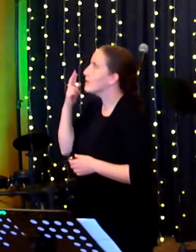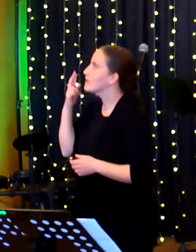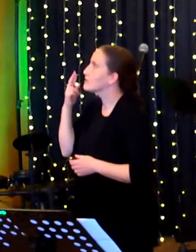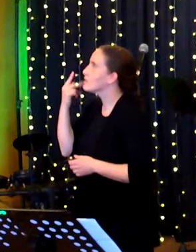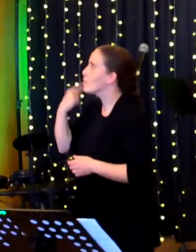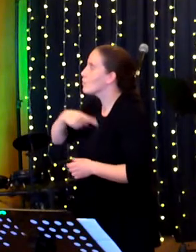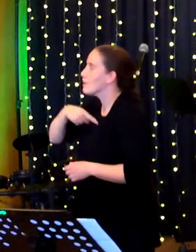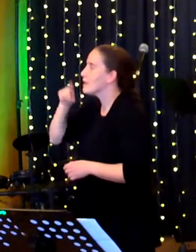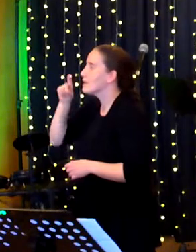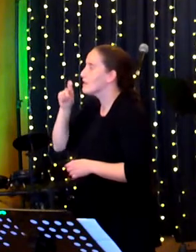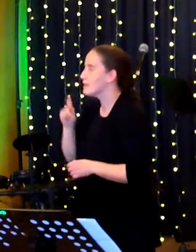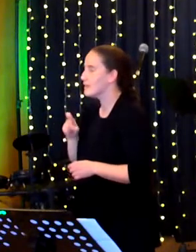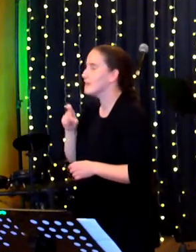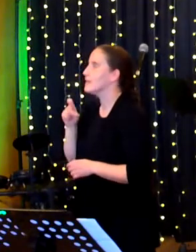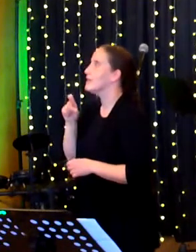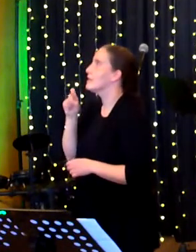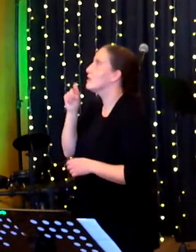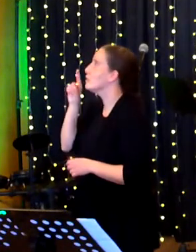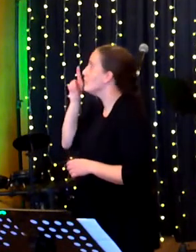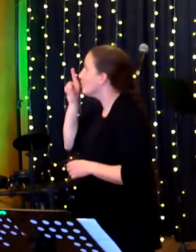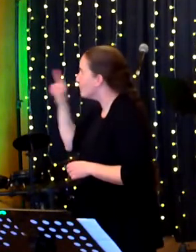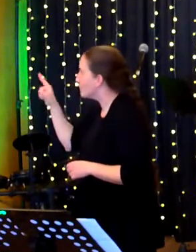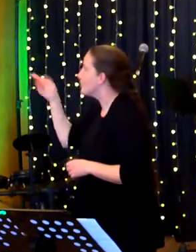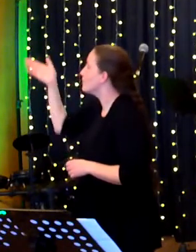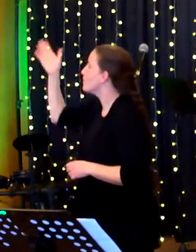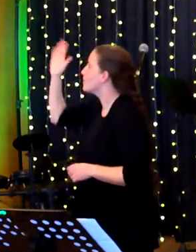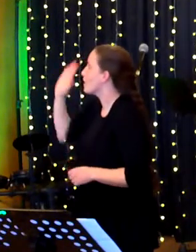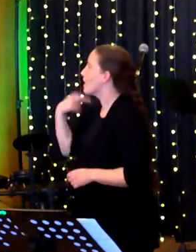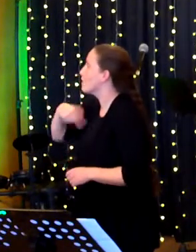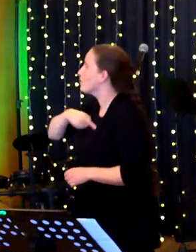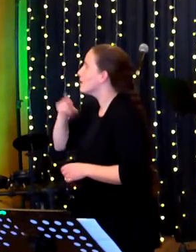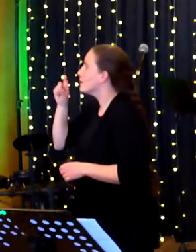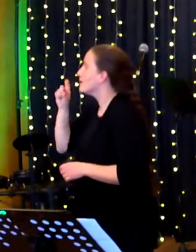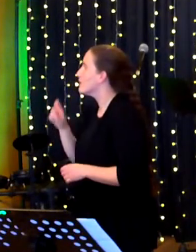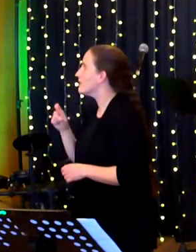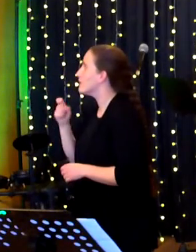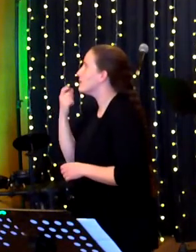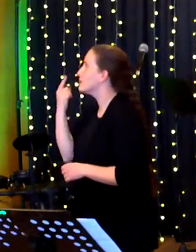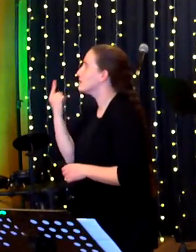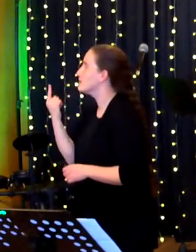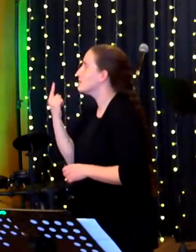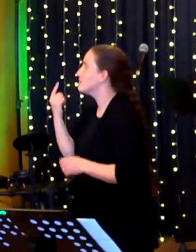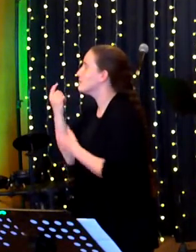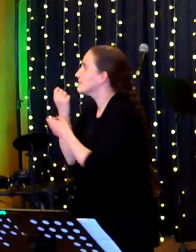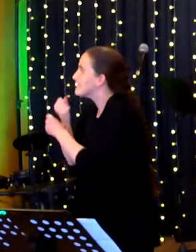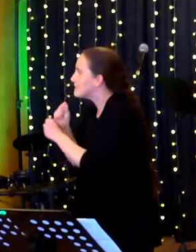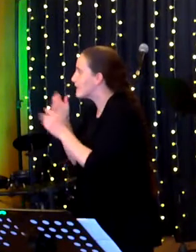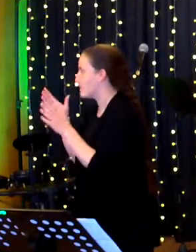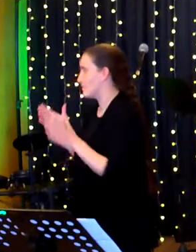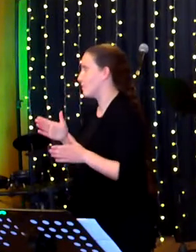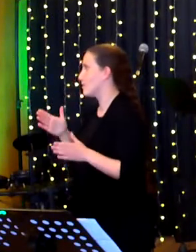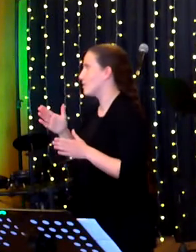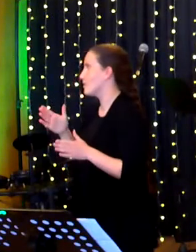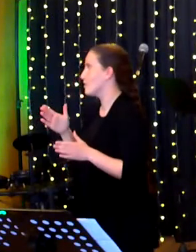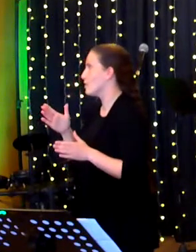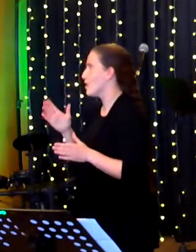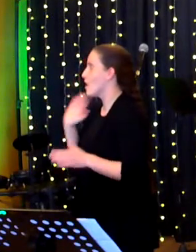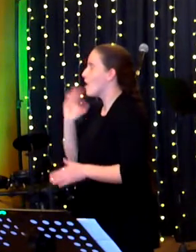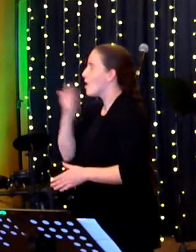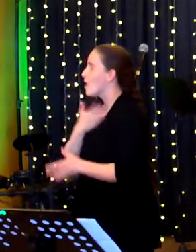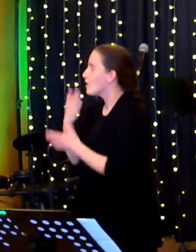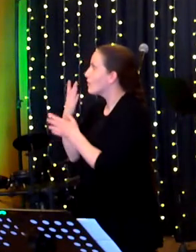we need this. We need you, God. We need a Savior because we get to the end of our